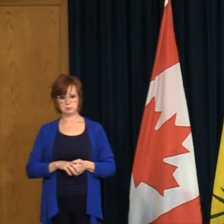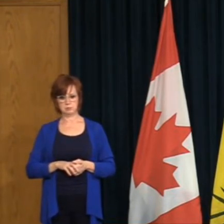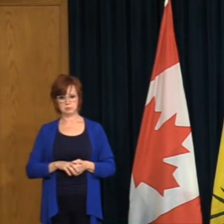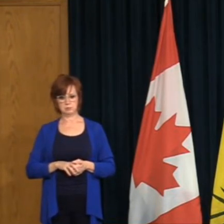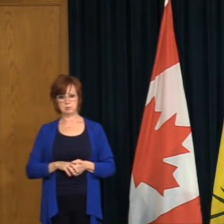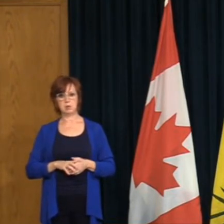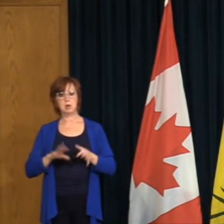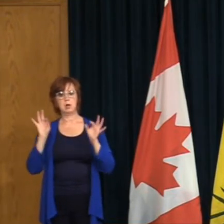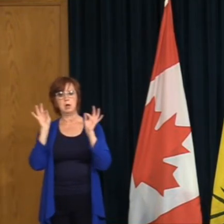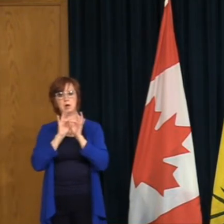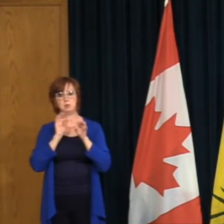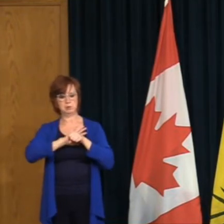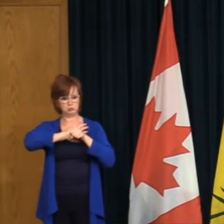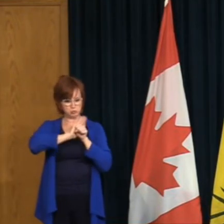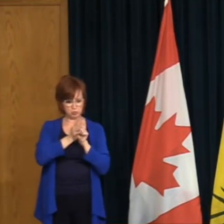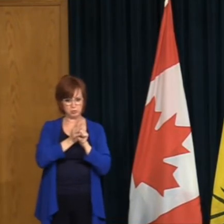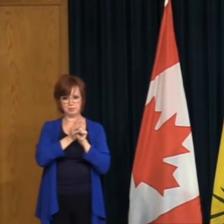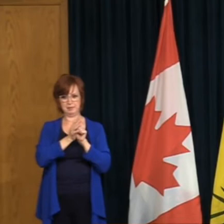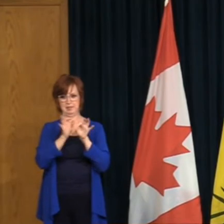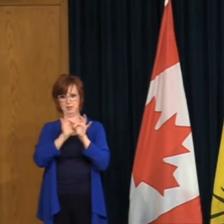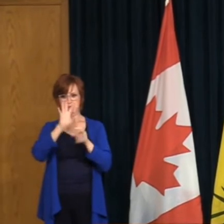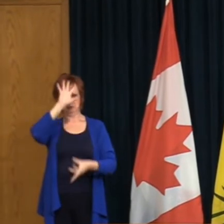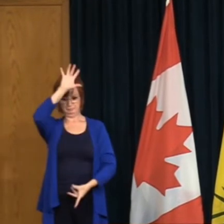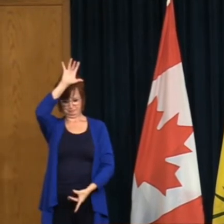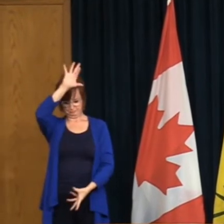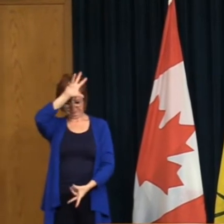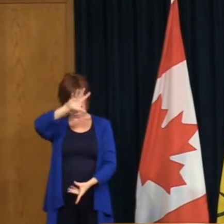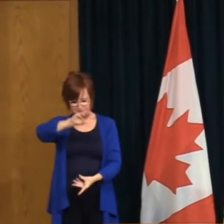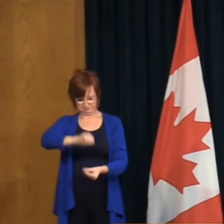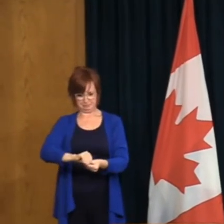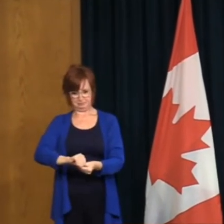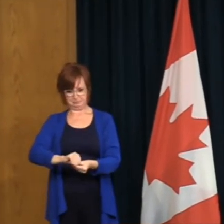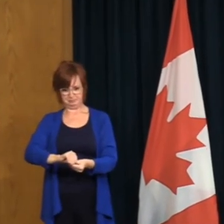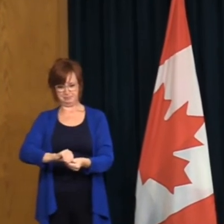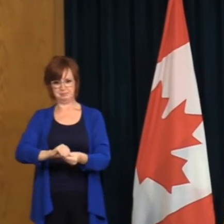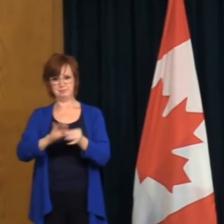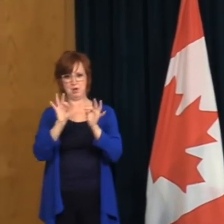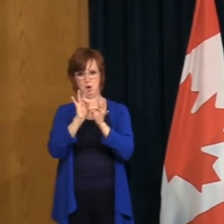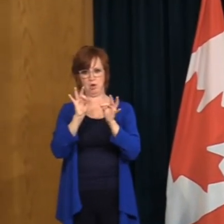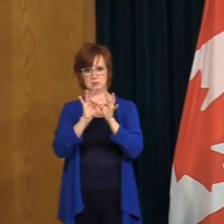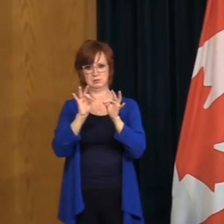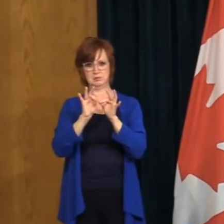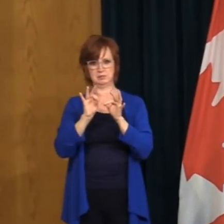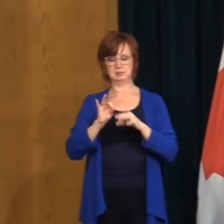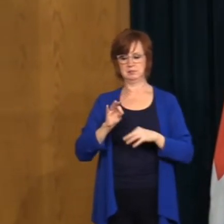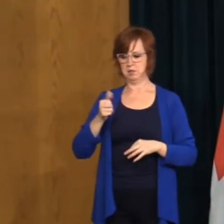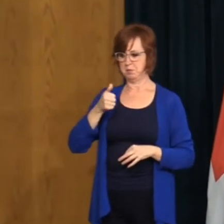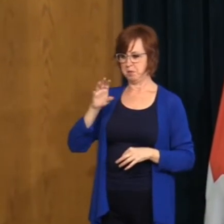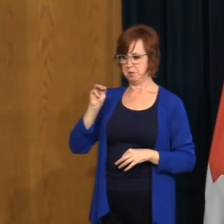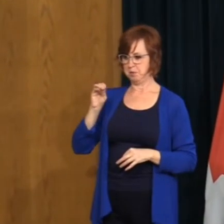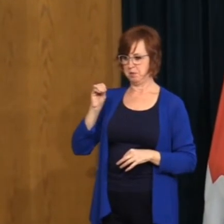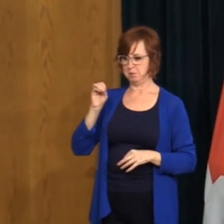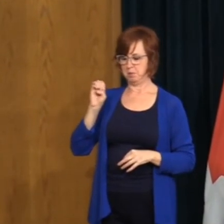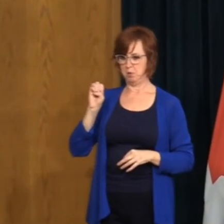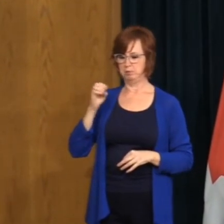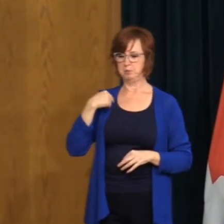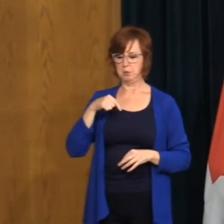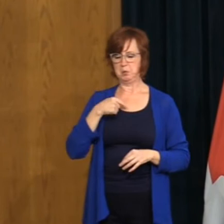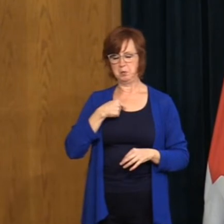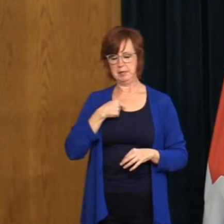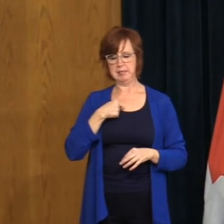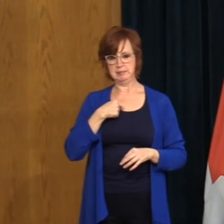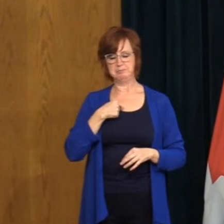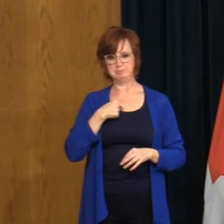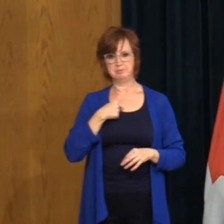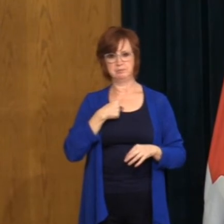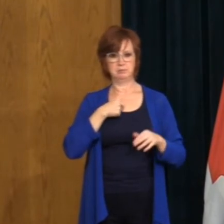is costing the province. That is a something that we have been looking at. It's very challenging